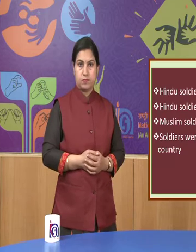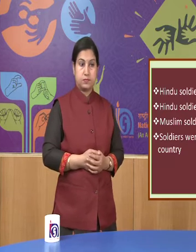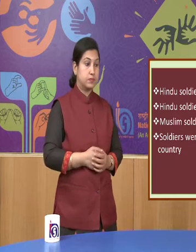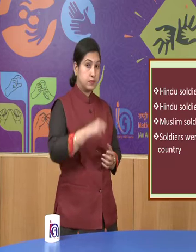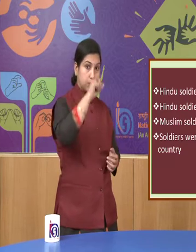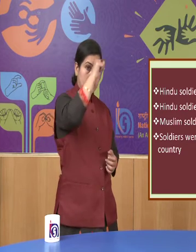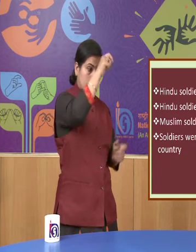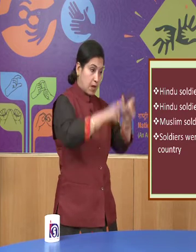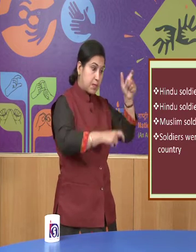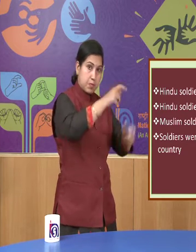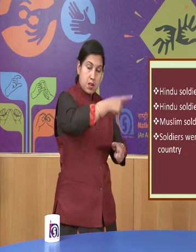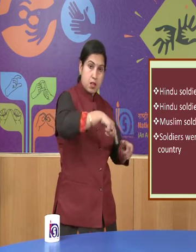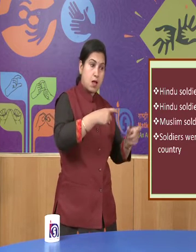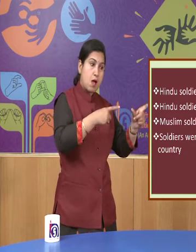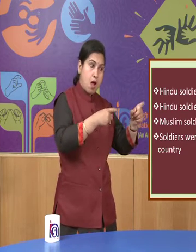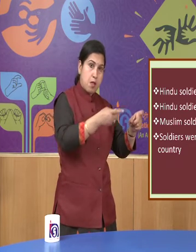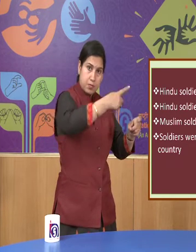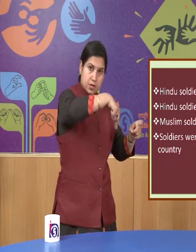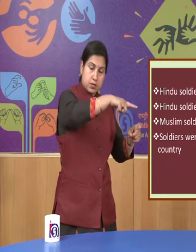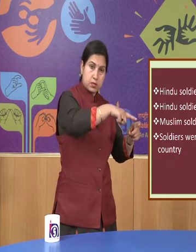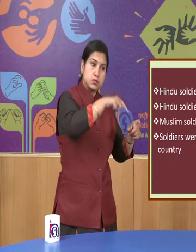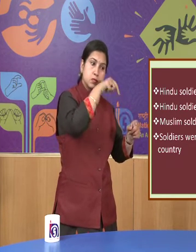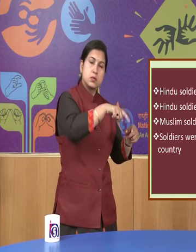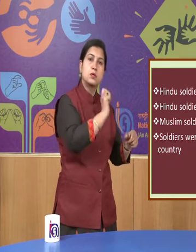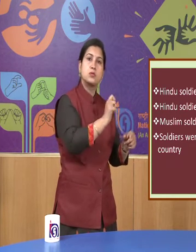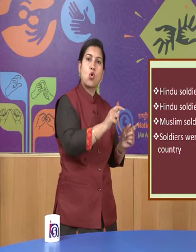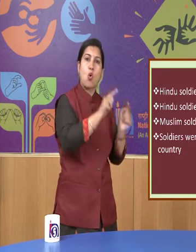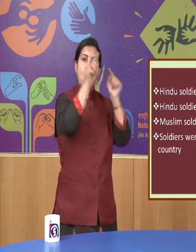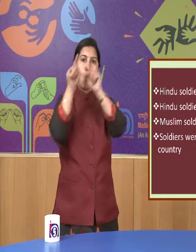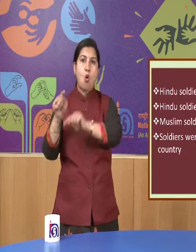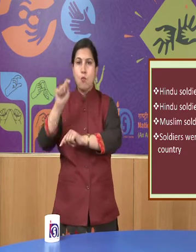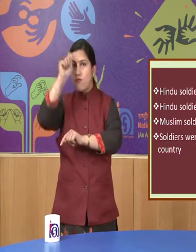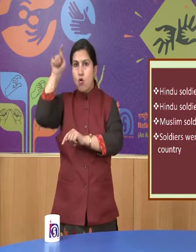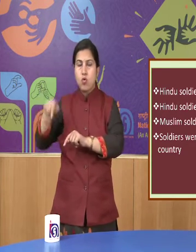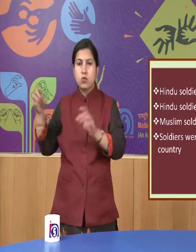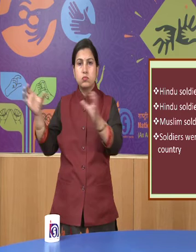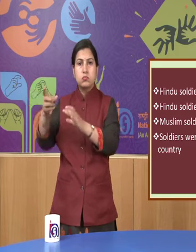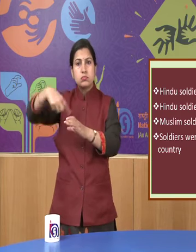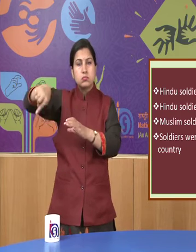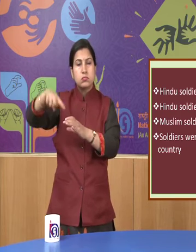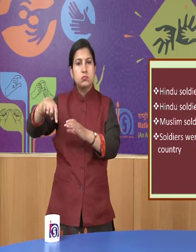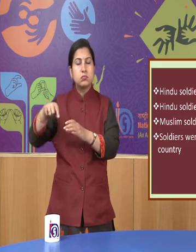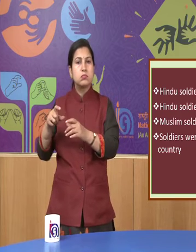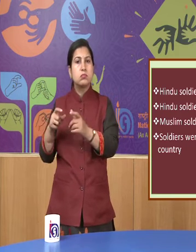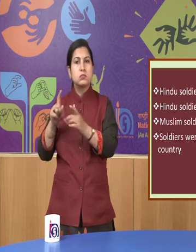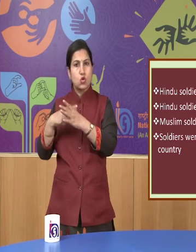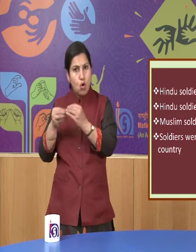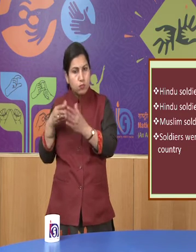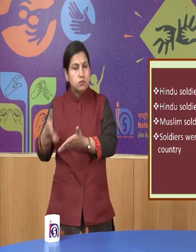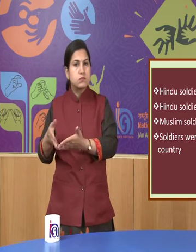The Indian soldiers working in the British Army were forced to do things that were